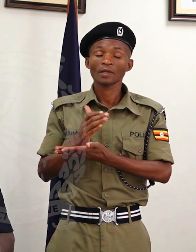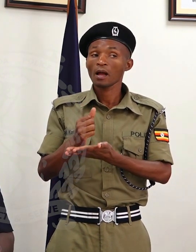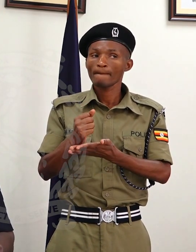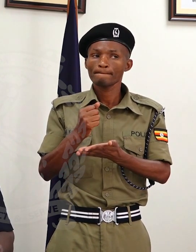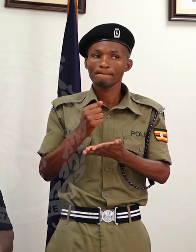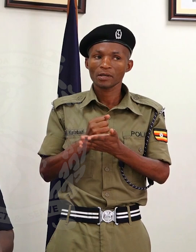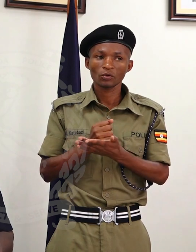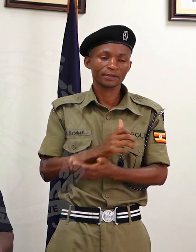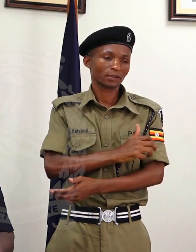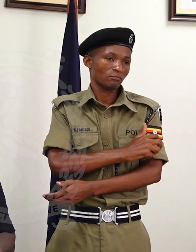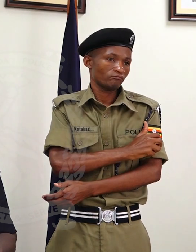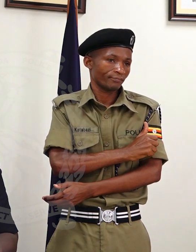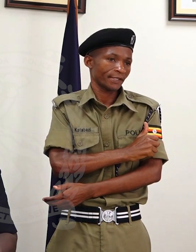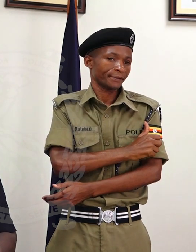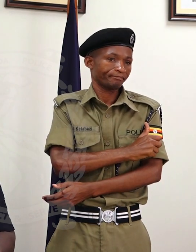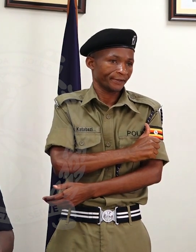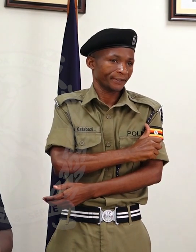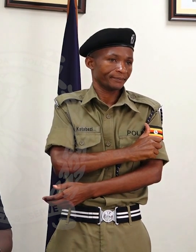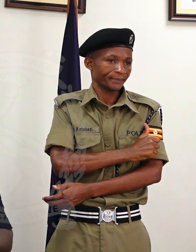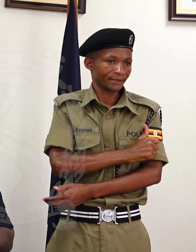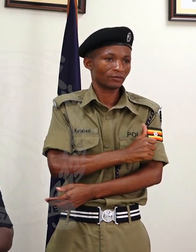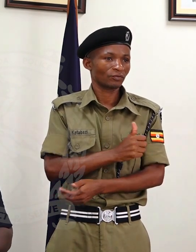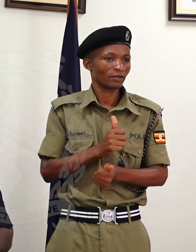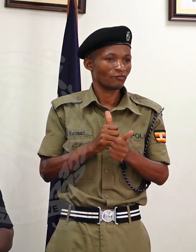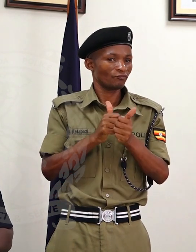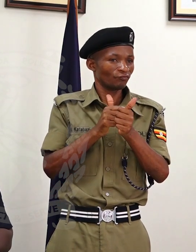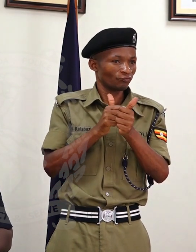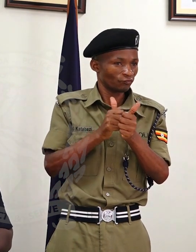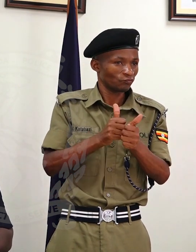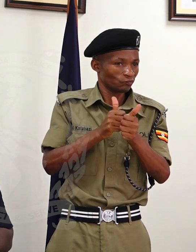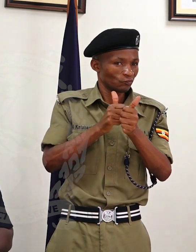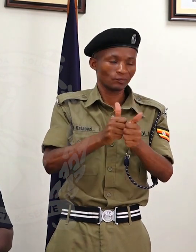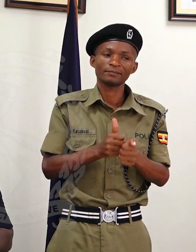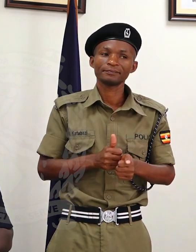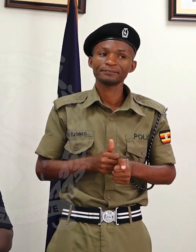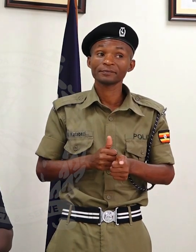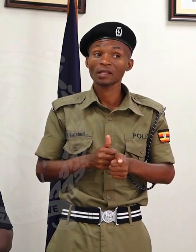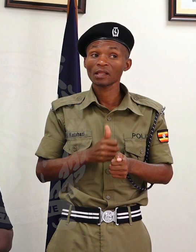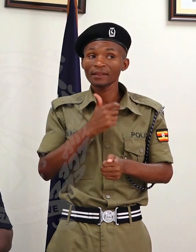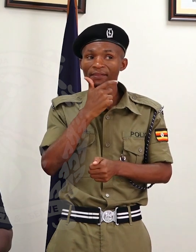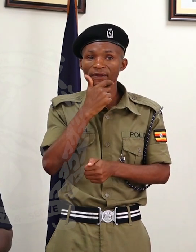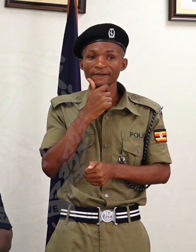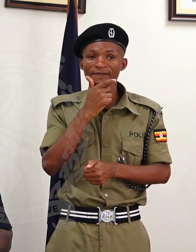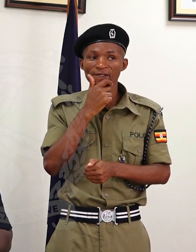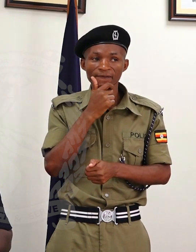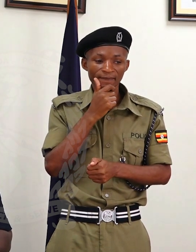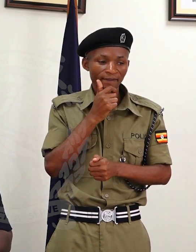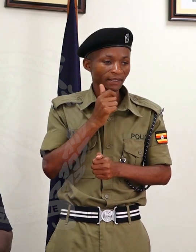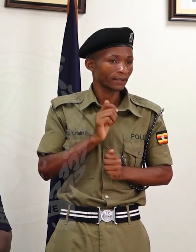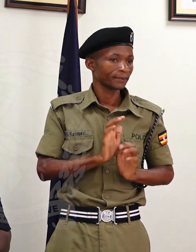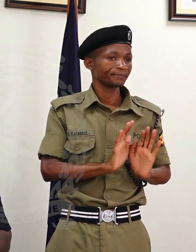because of the much pressure that we put on them, they abandoned this other second